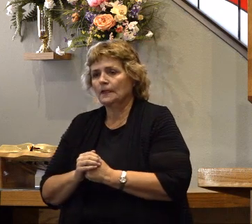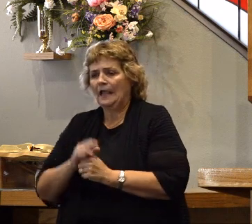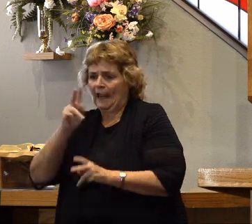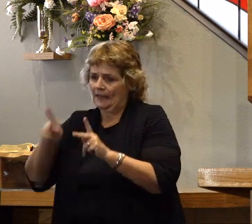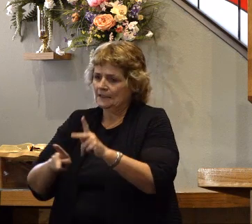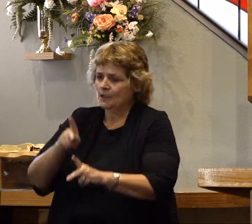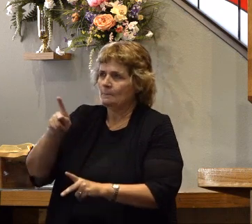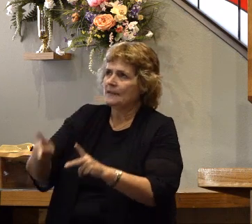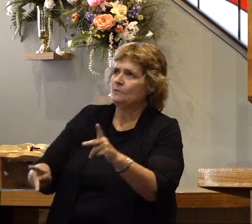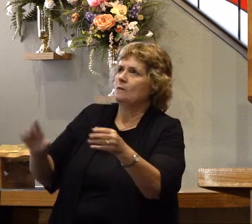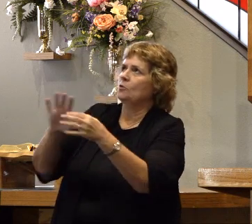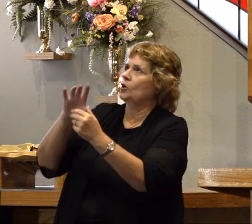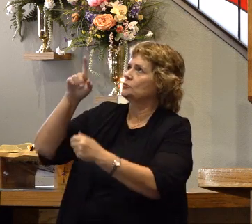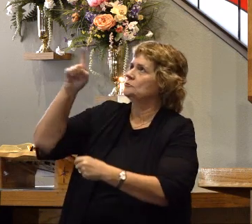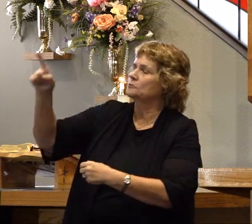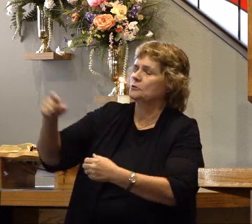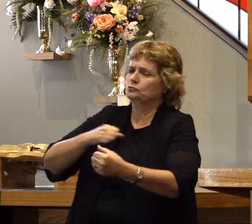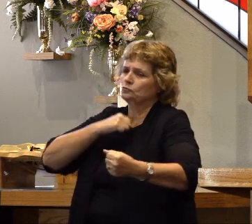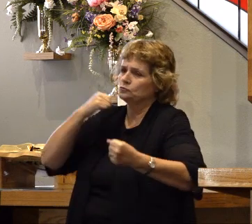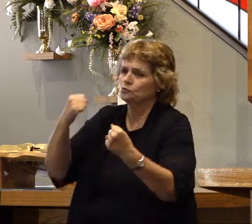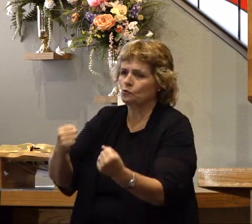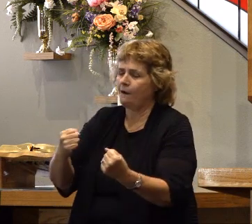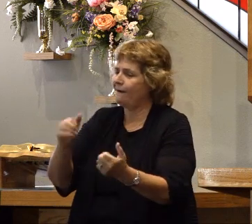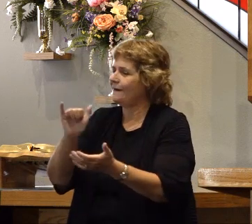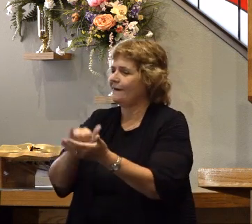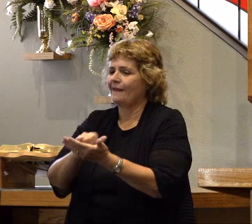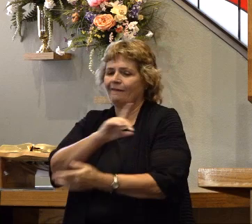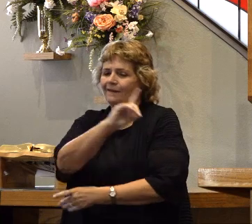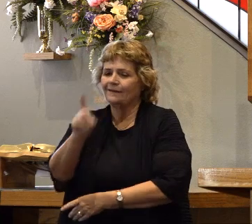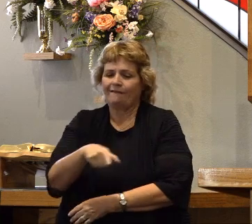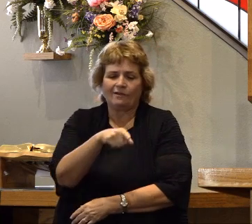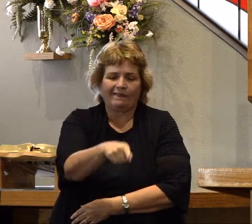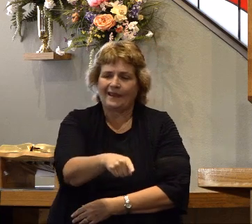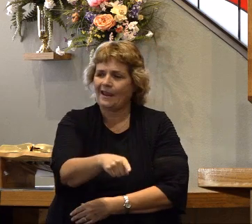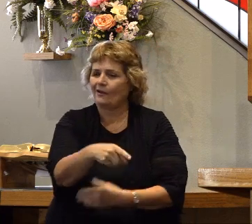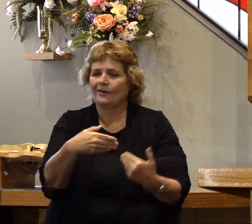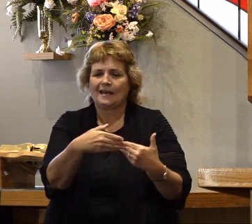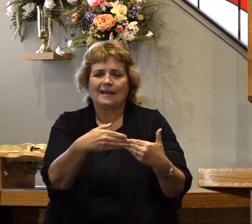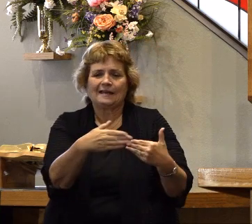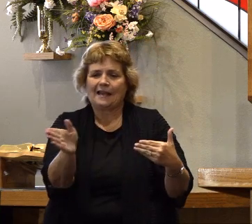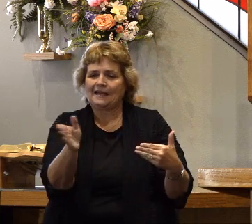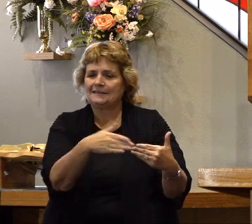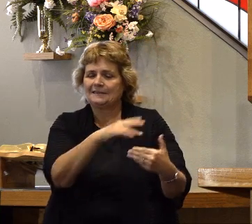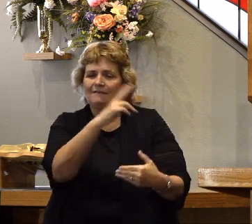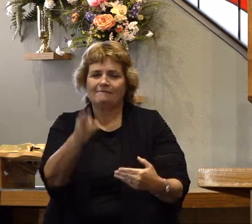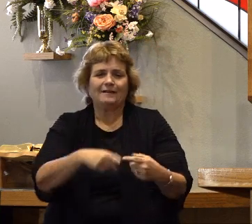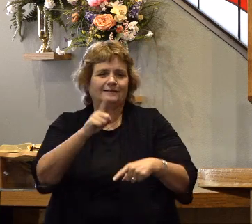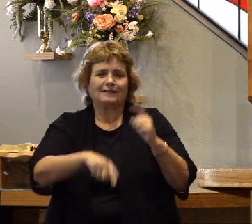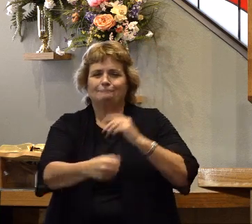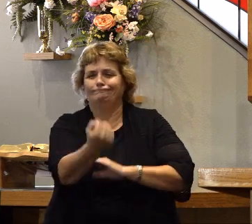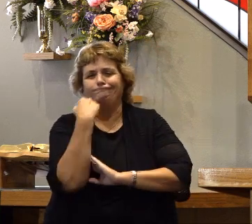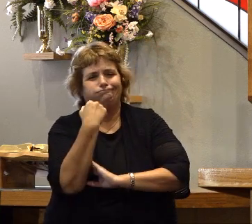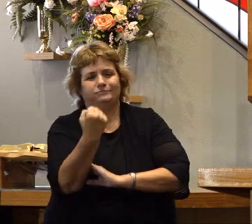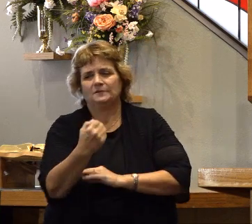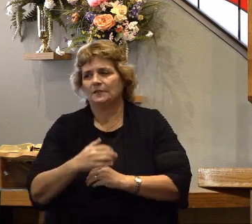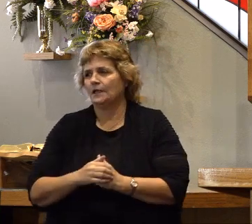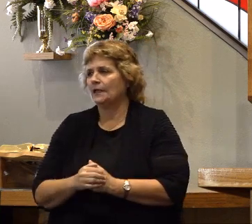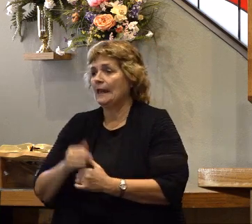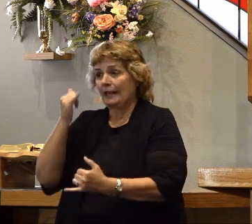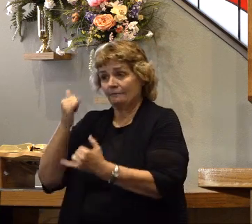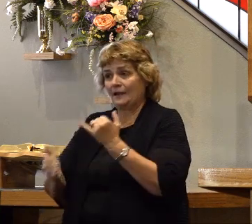even the gates of hell will prevail. Finally, just as important as the